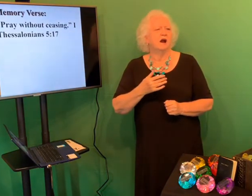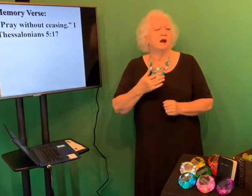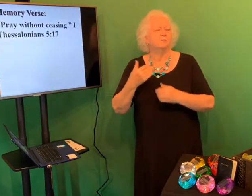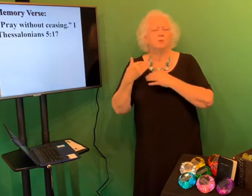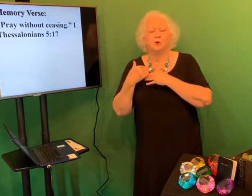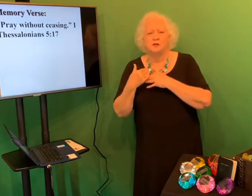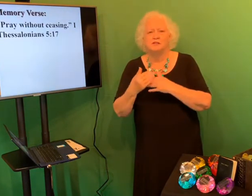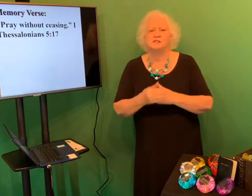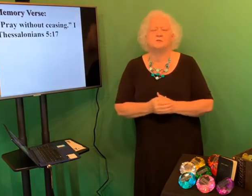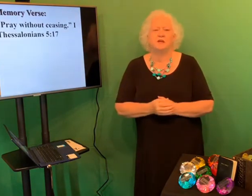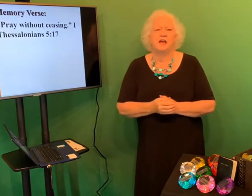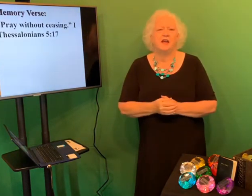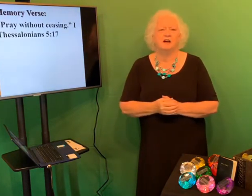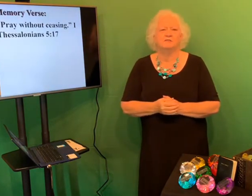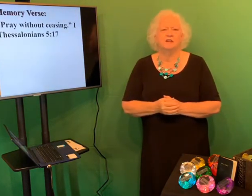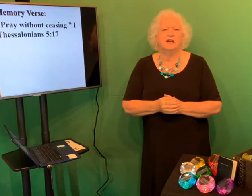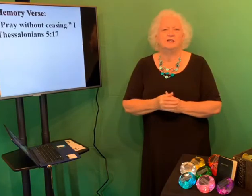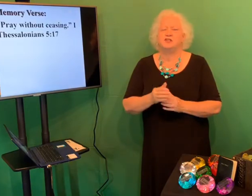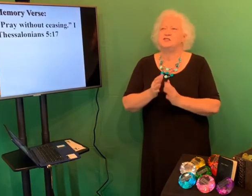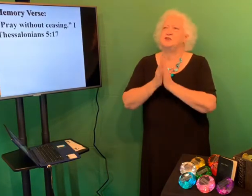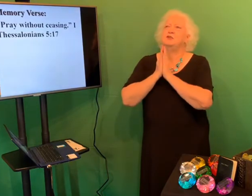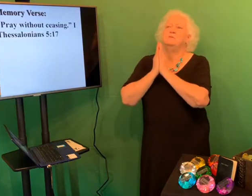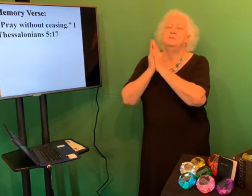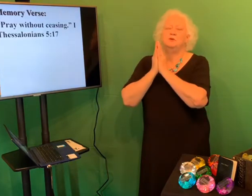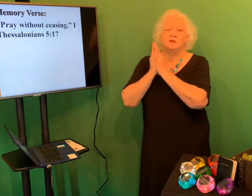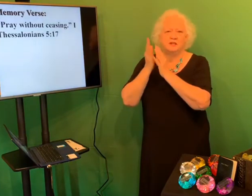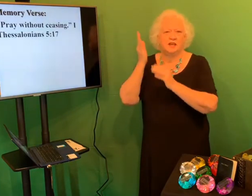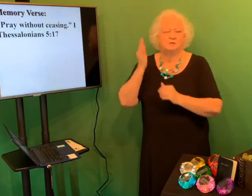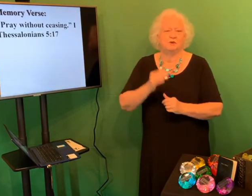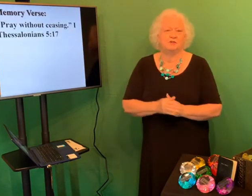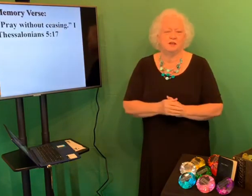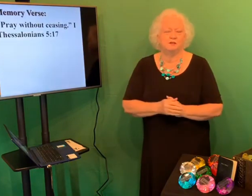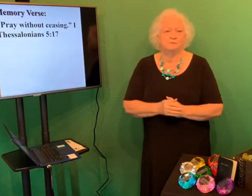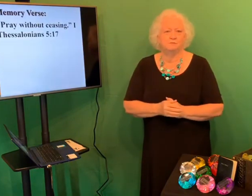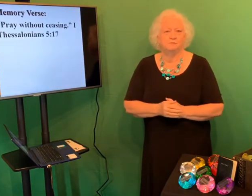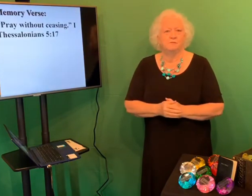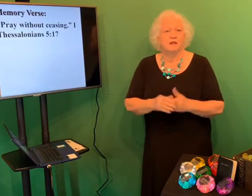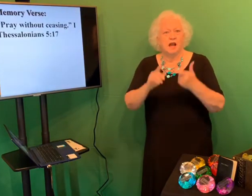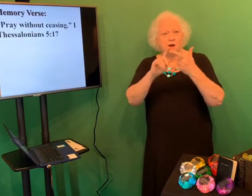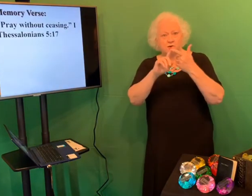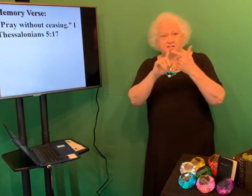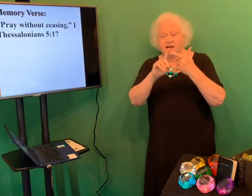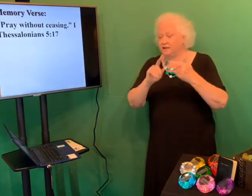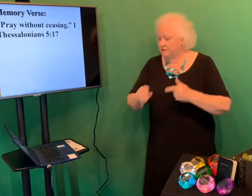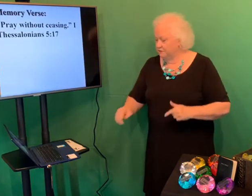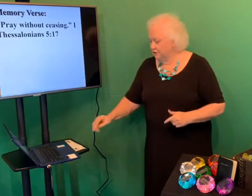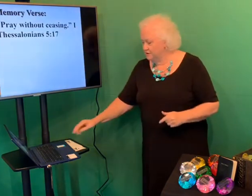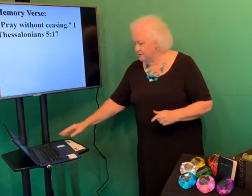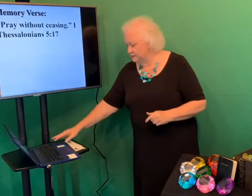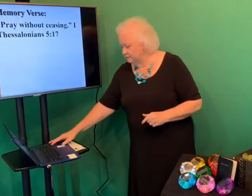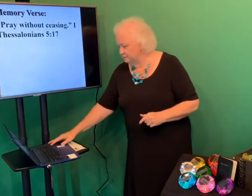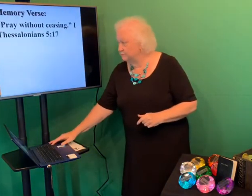our burdens that we have, and just to communicate with him. Our second verse,